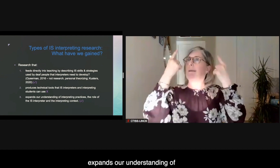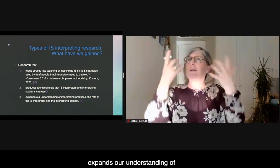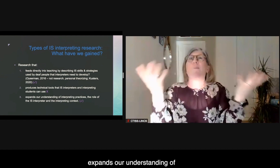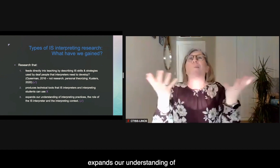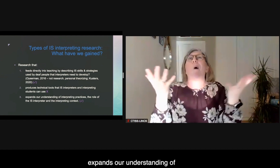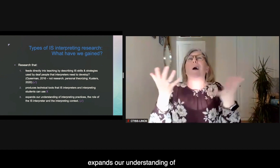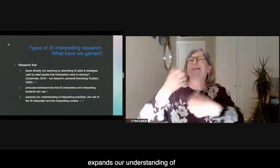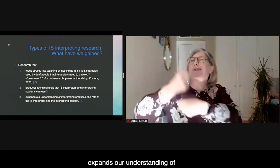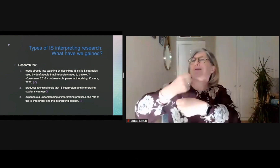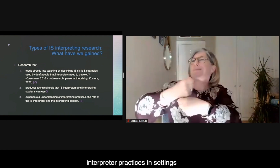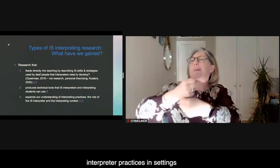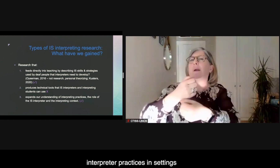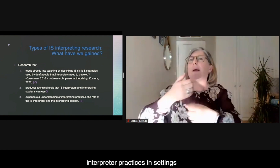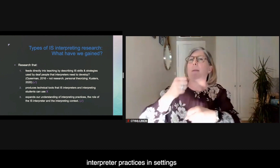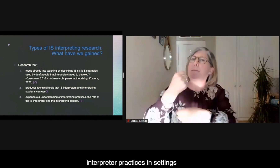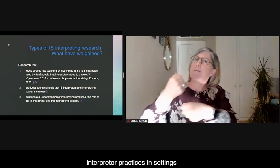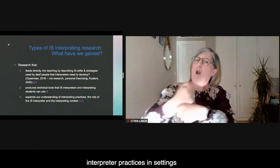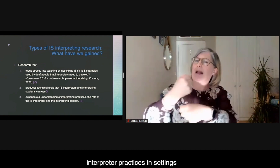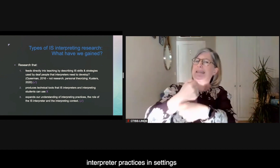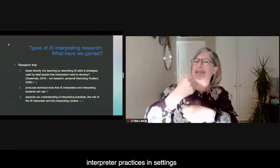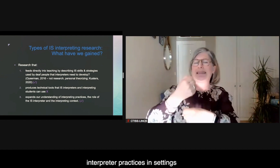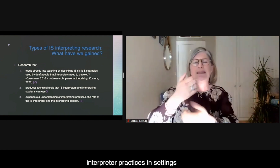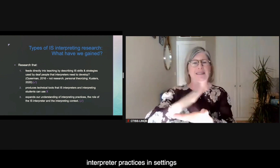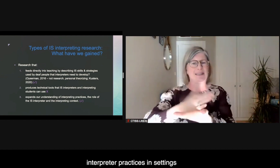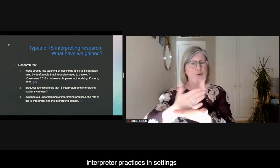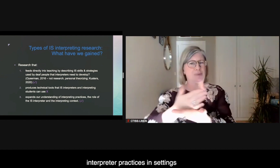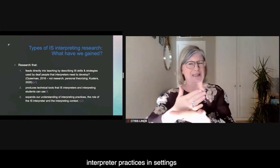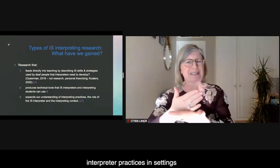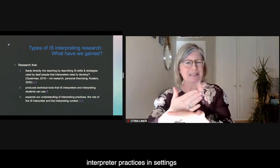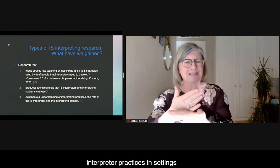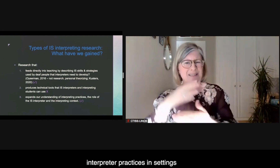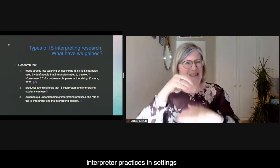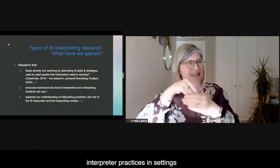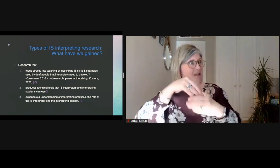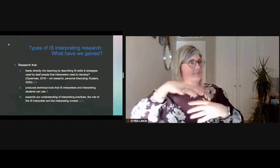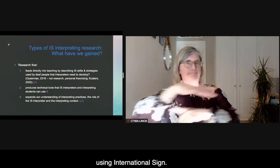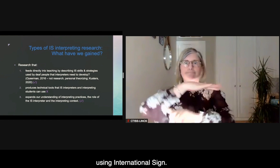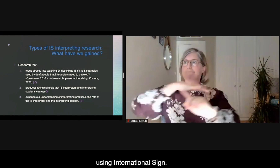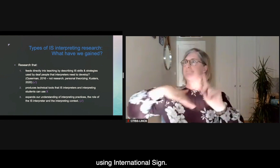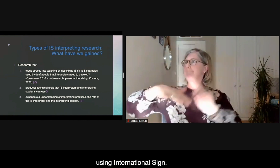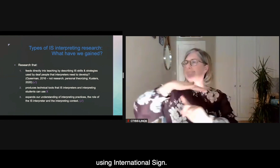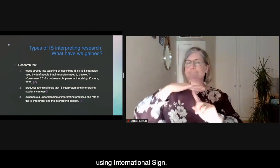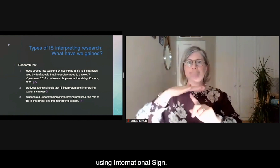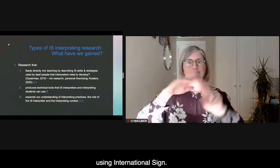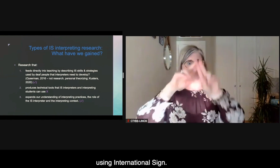our understanding of interpreter practices in settings using international sign.